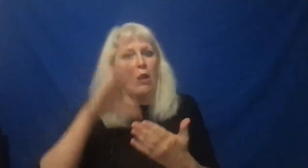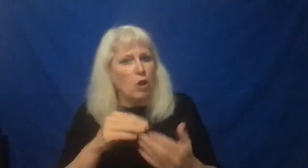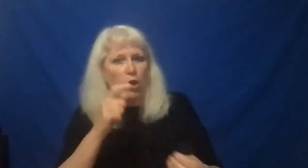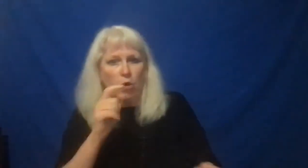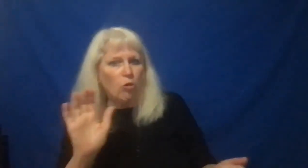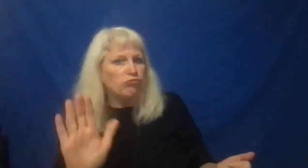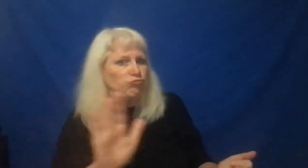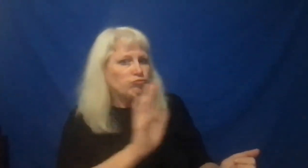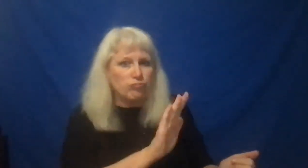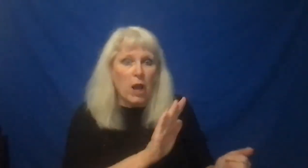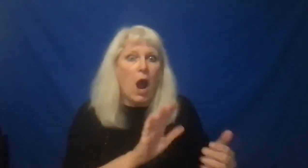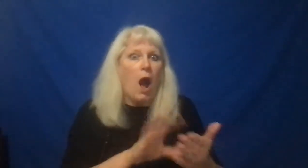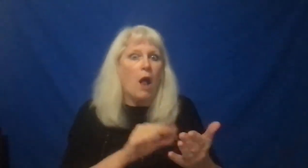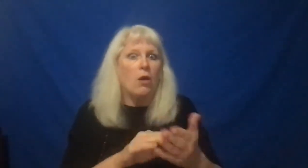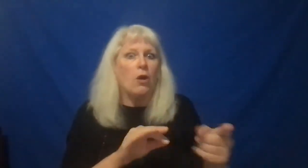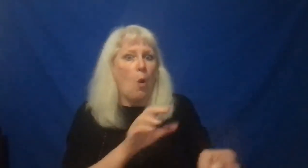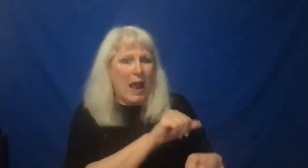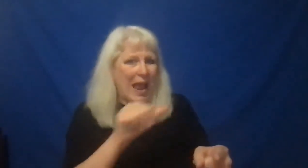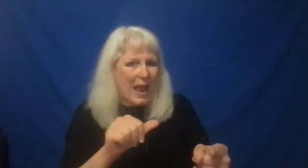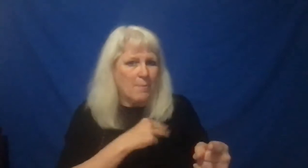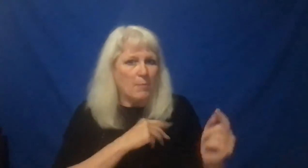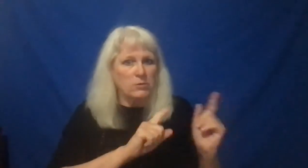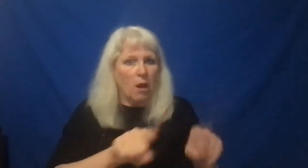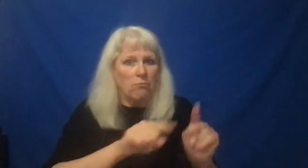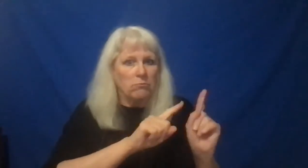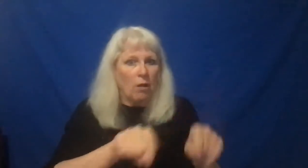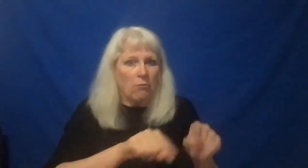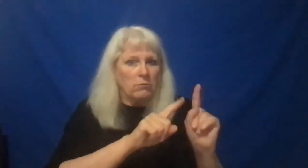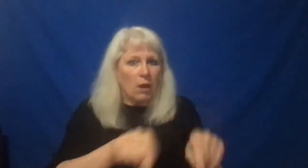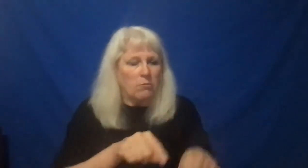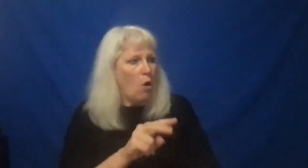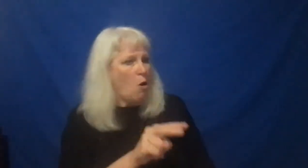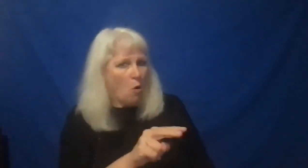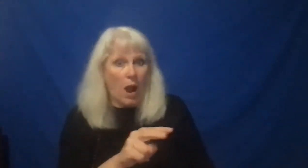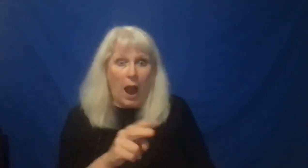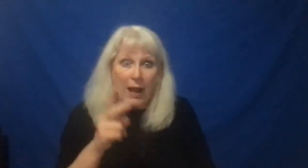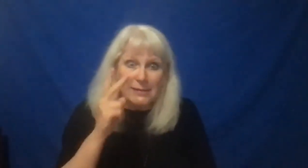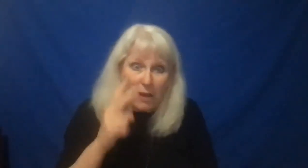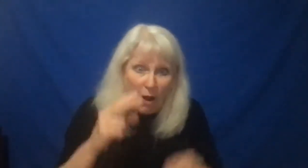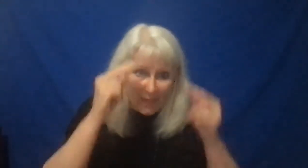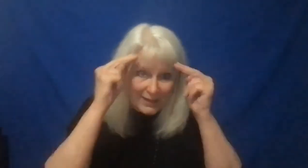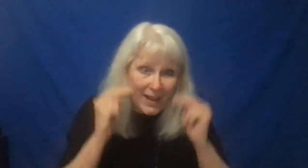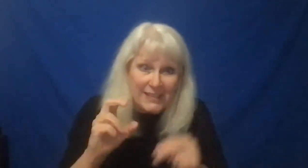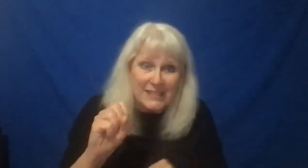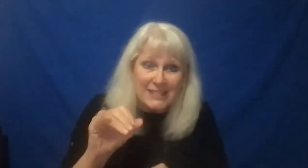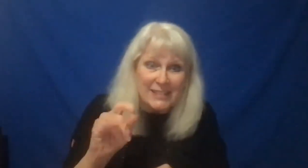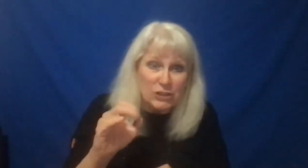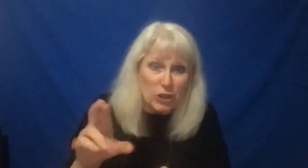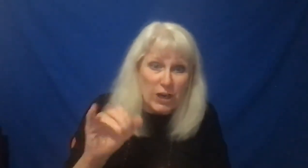of AA. And saw Sister Ignatia walking up and down the halls, and usually having a number of